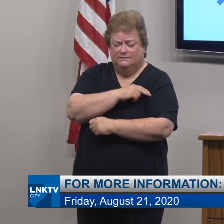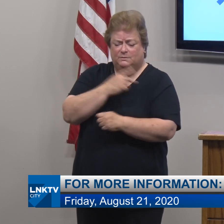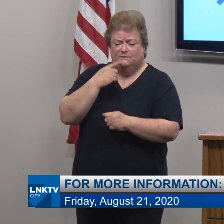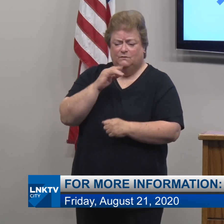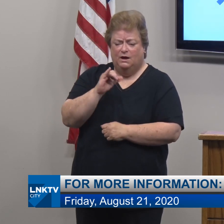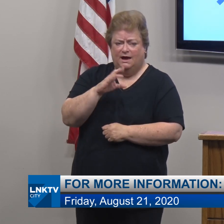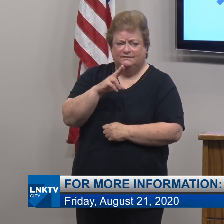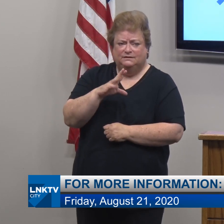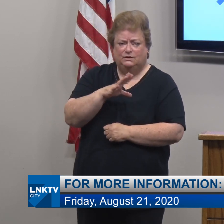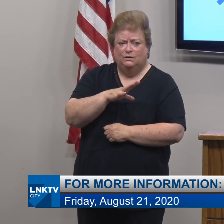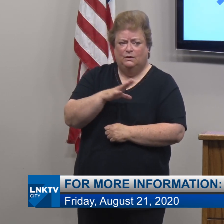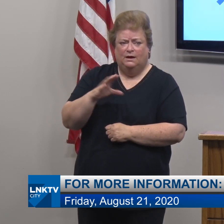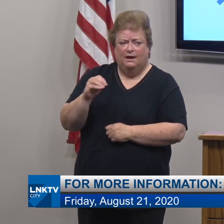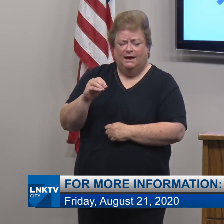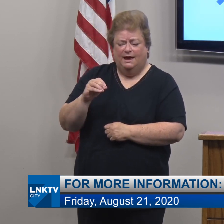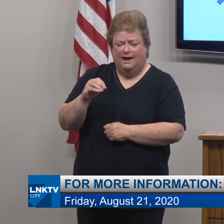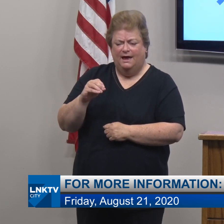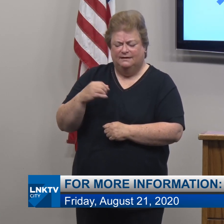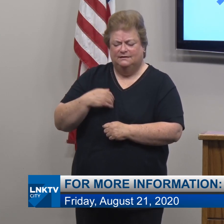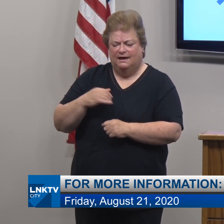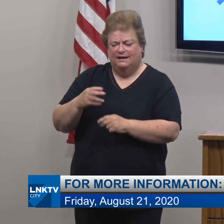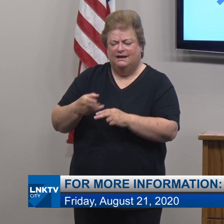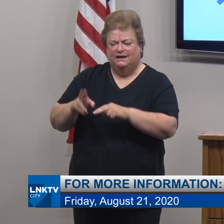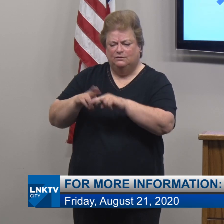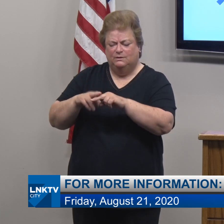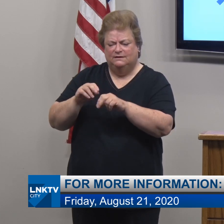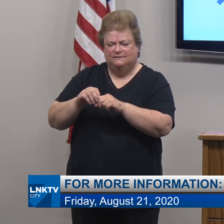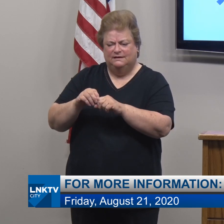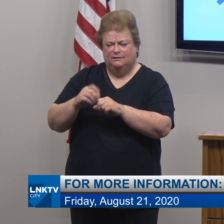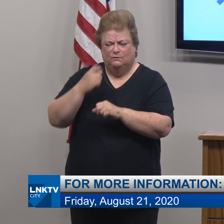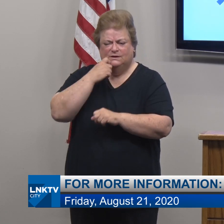bed use has been increasing recently.